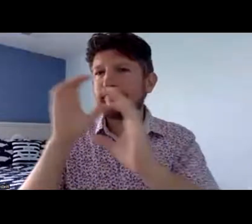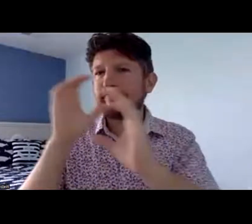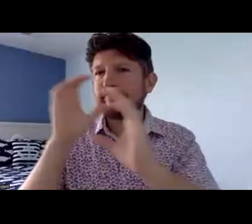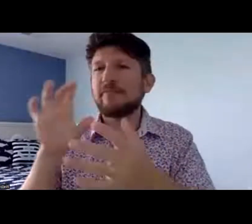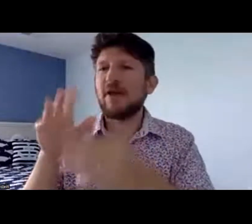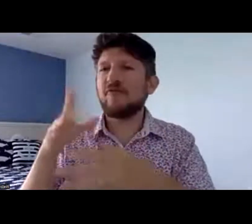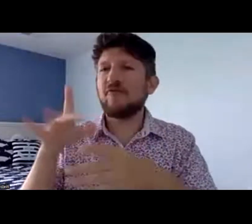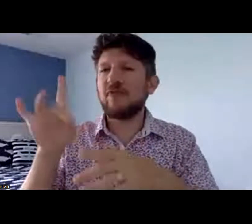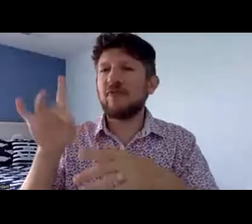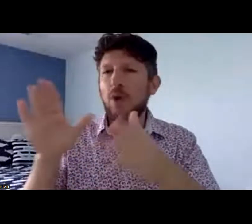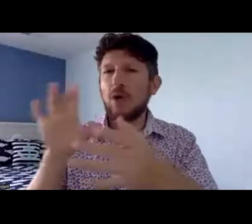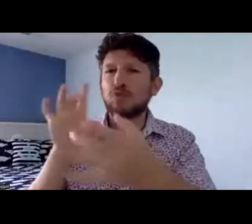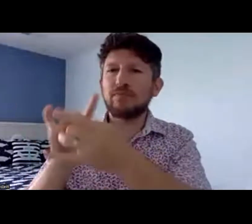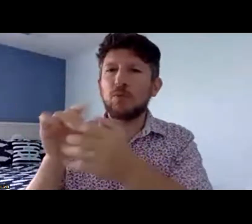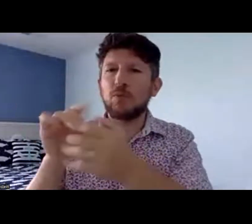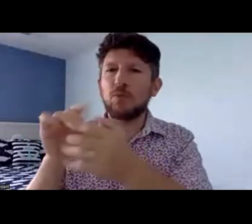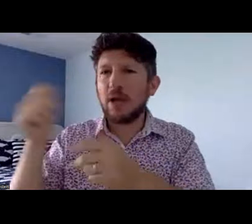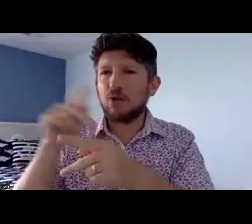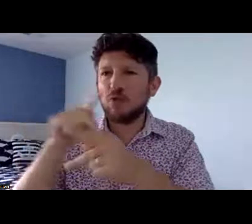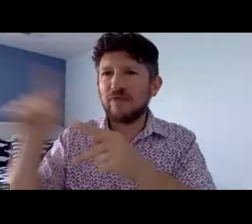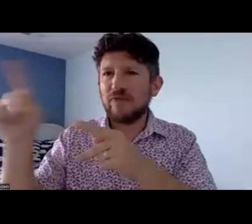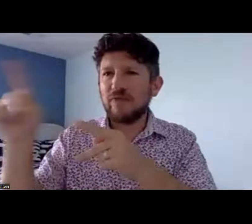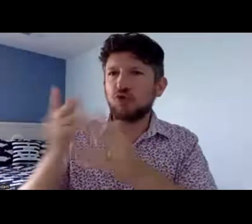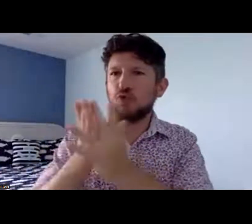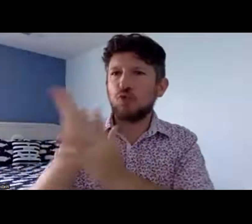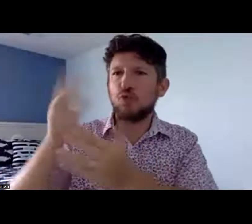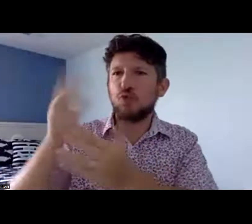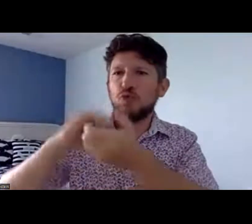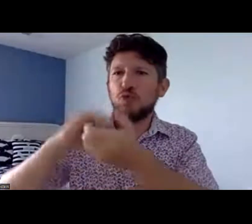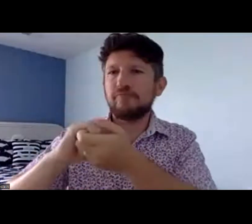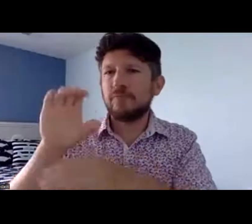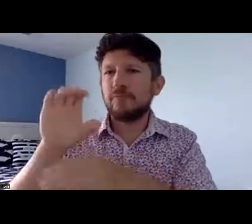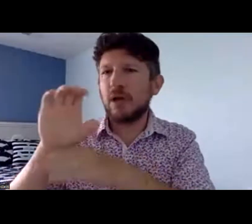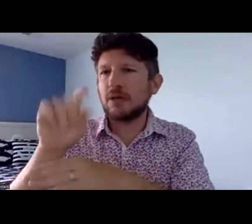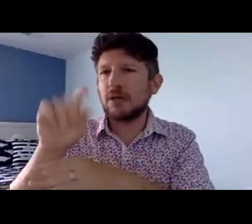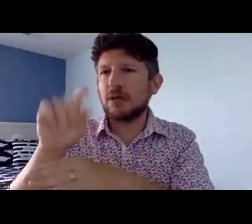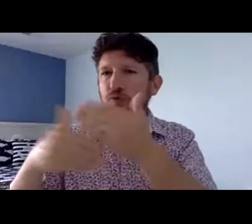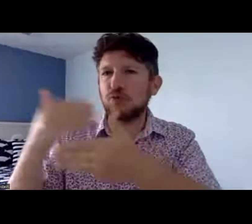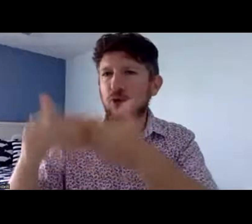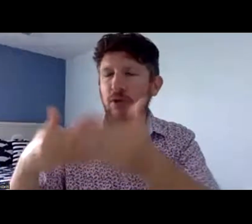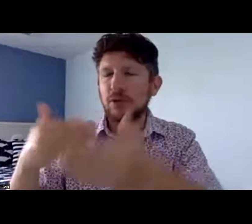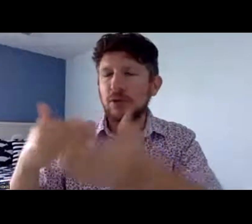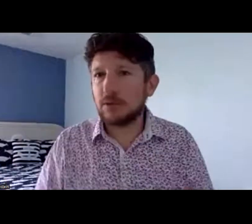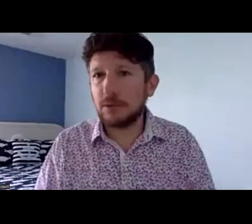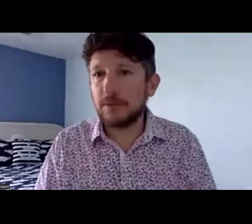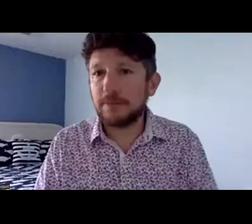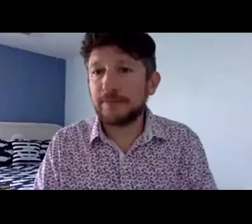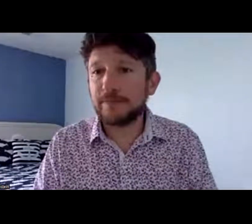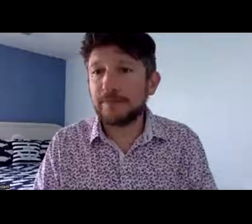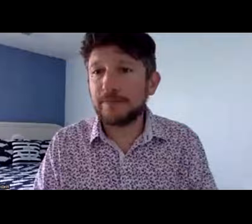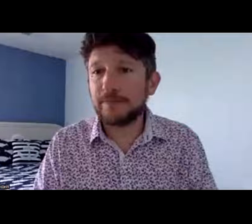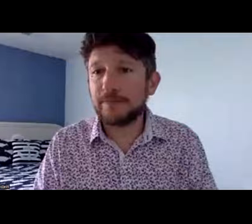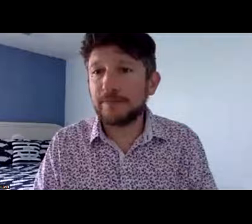There are some that are just don't have familiarity in working with deaf and hard of hearing children, and so connecting with professionals in that